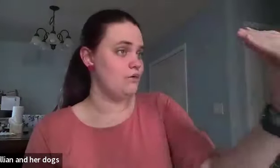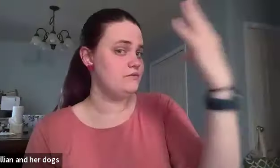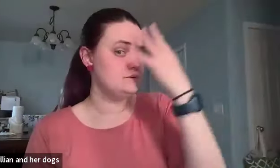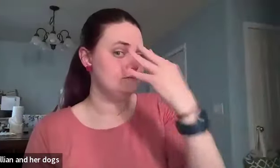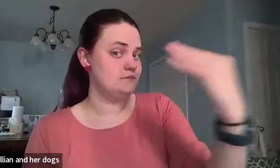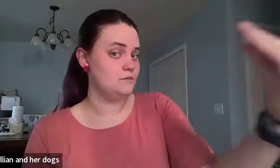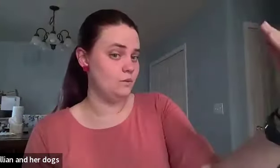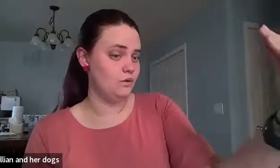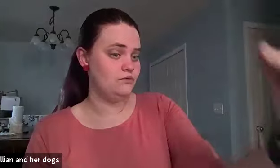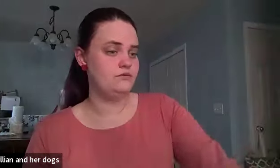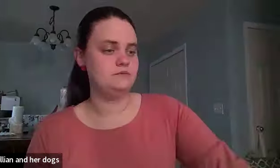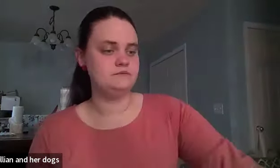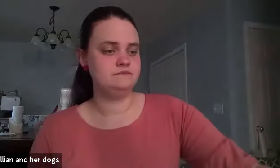wolf, wolf.